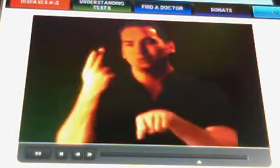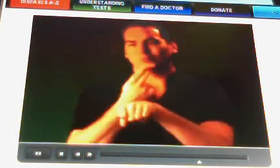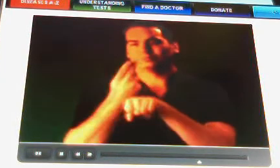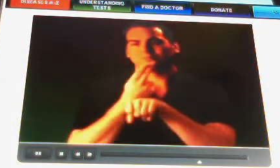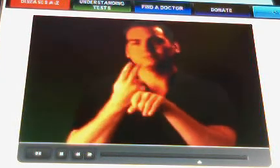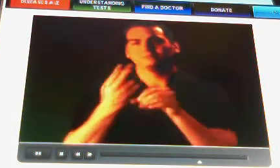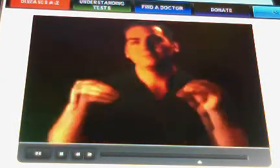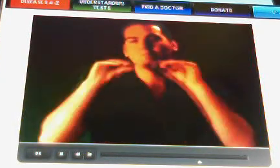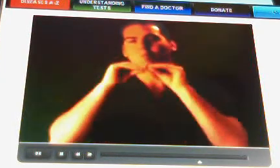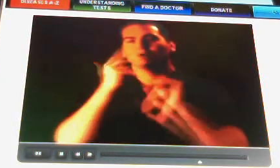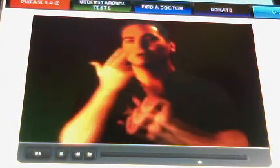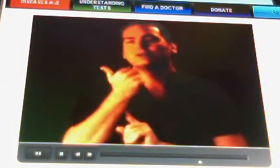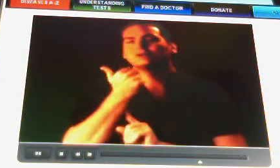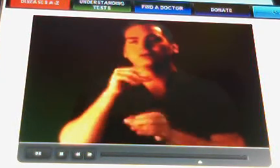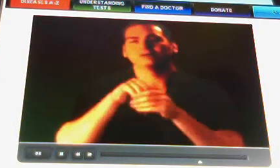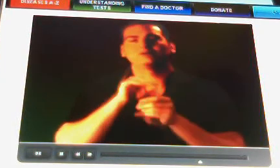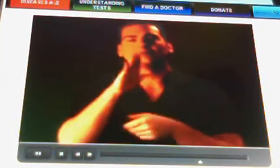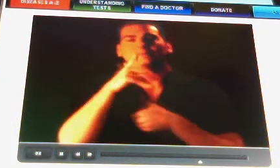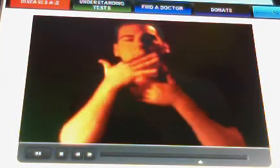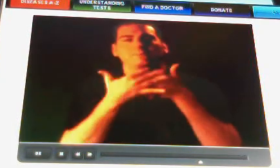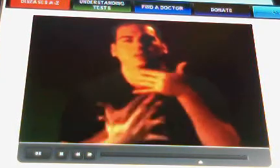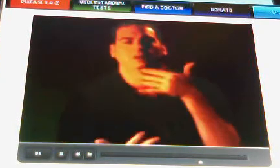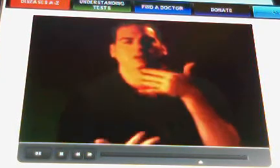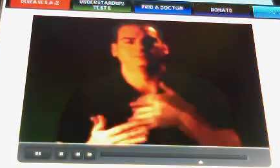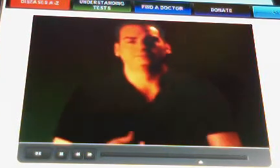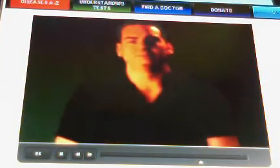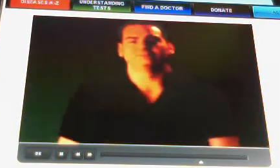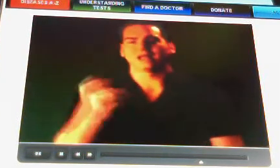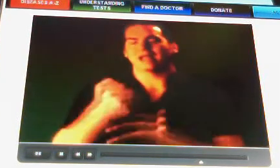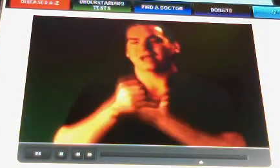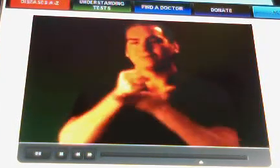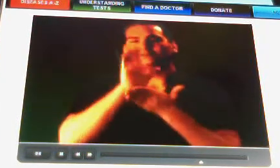This will help use up more sugar in your blood